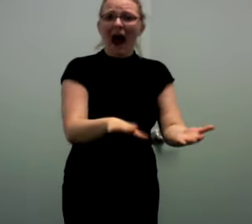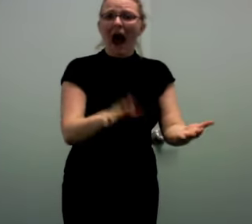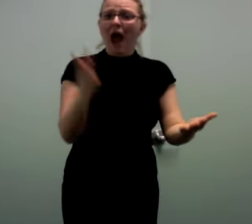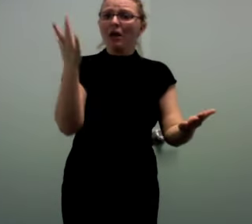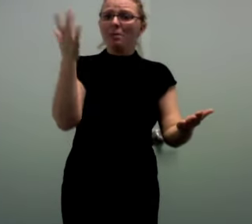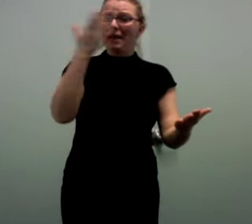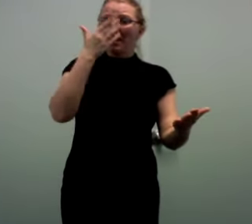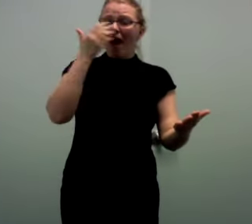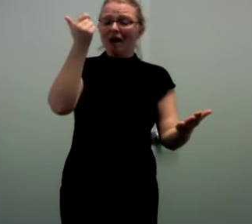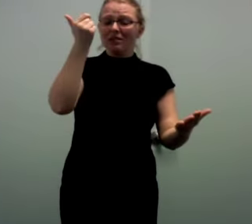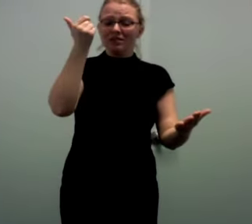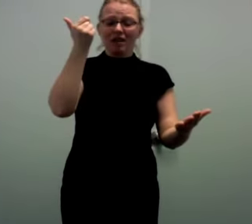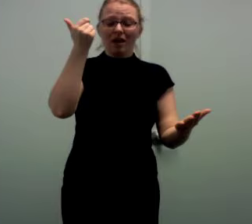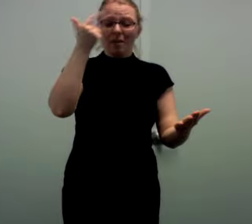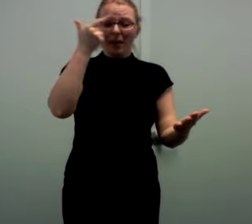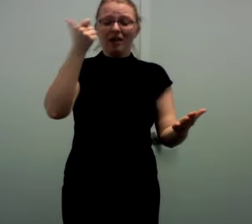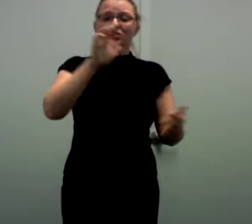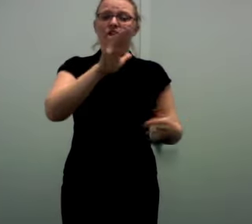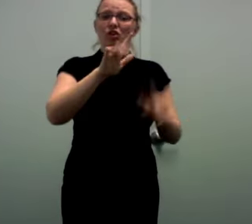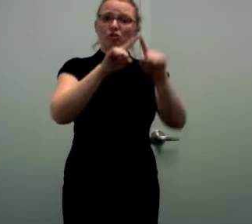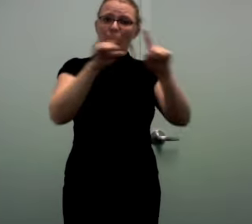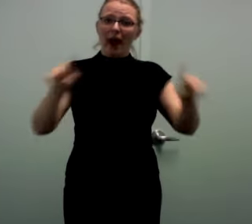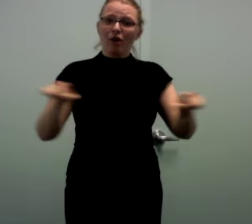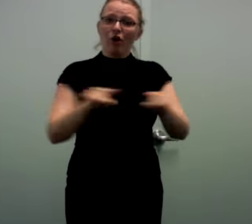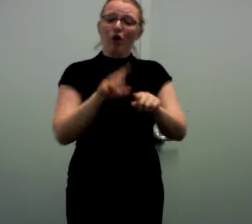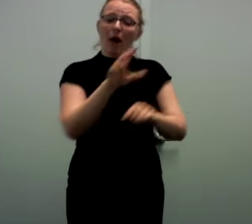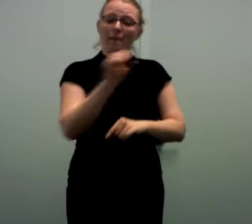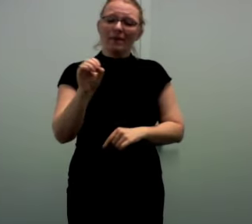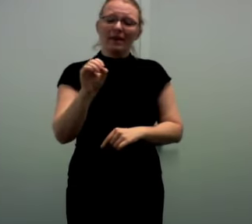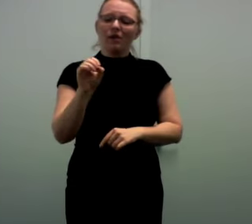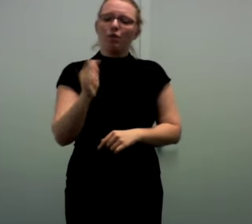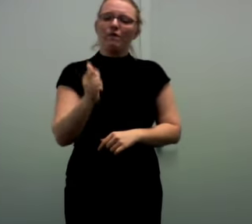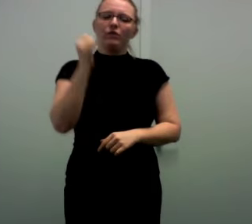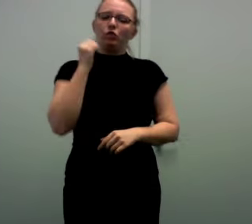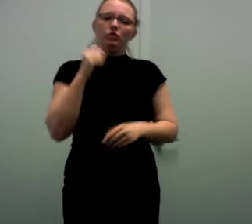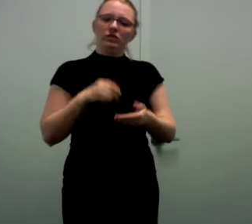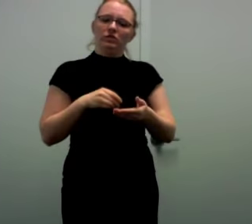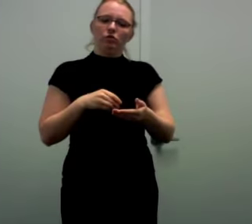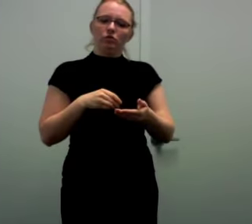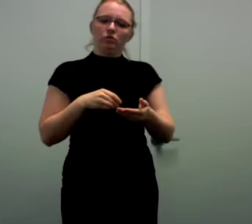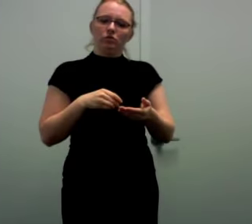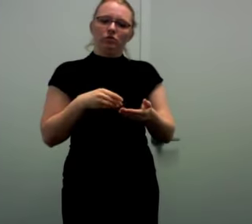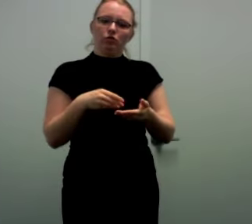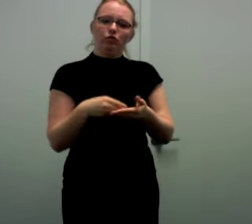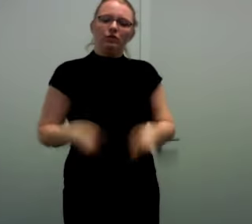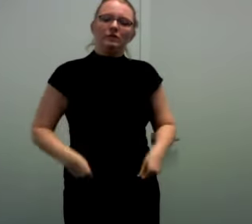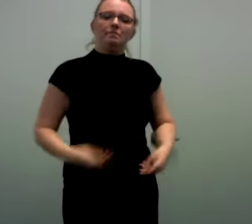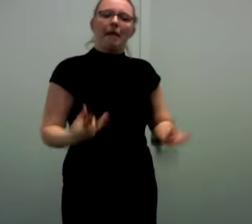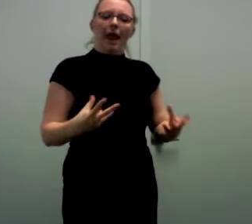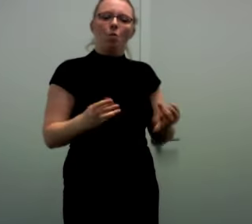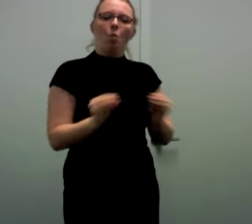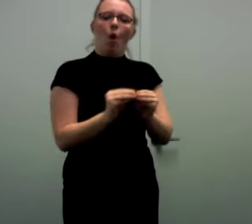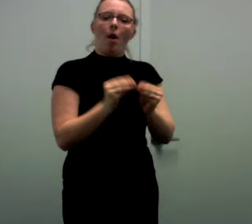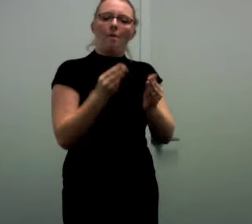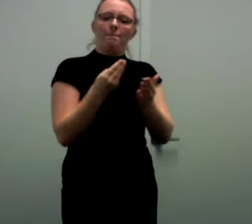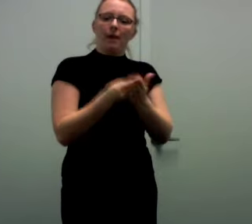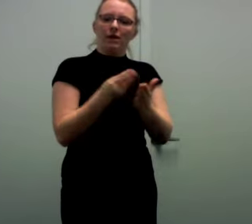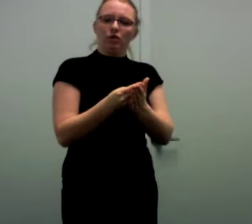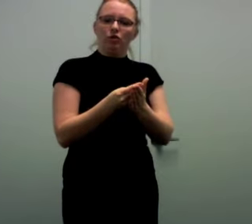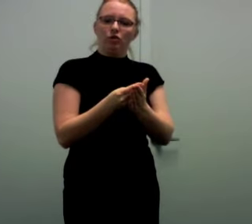the Triangle Company refused to spend the extra money to provide a safe working conditions. Those conditions which